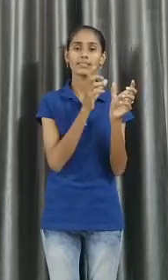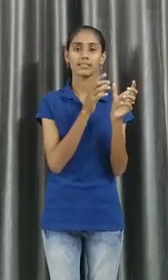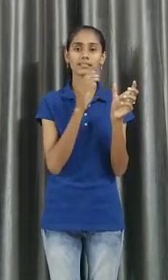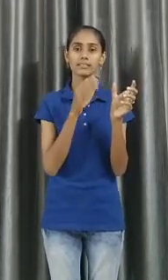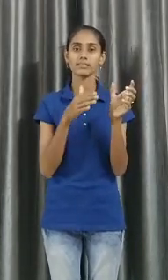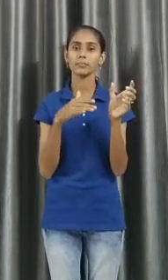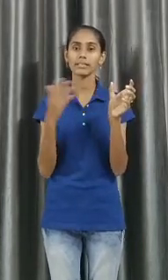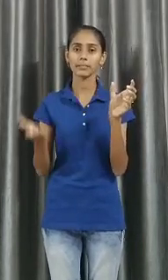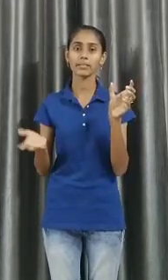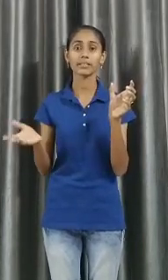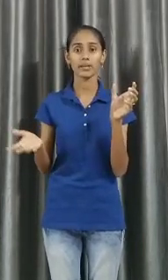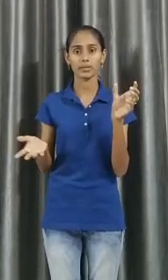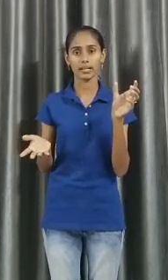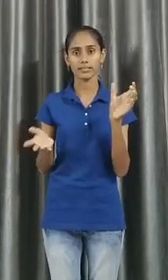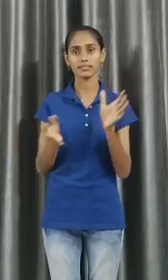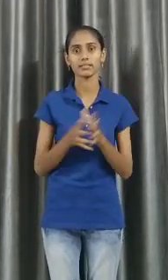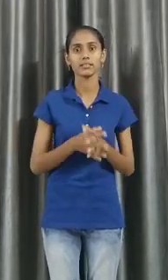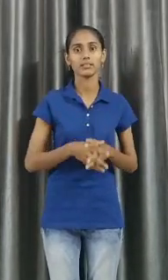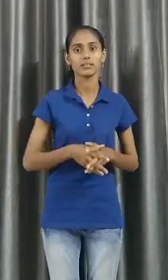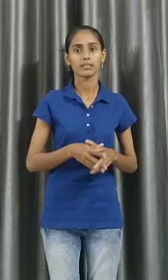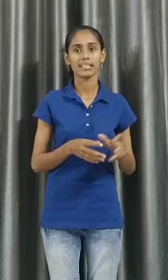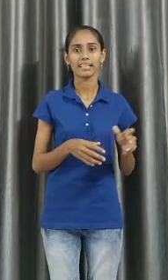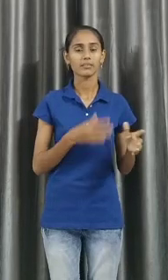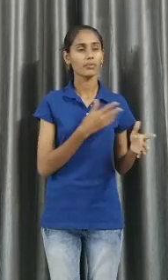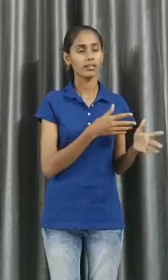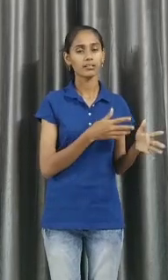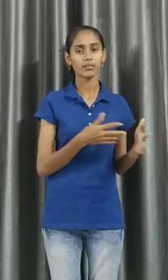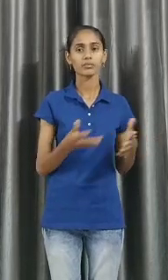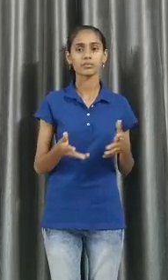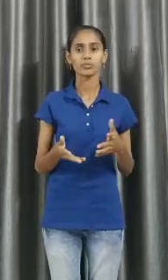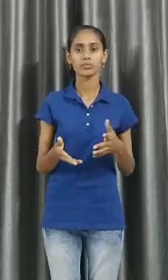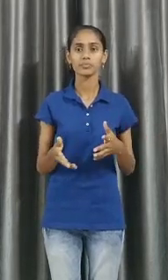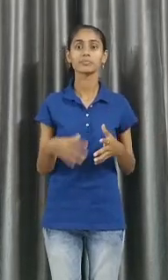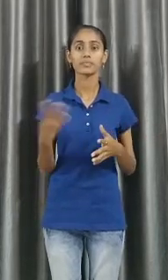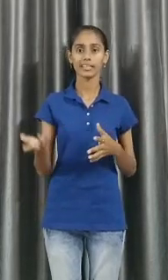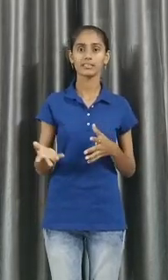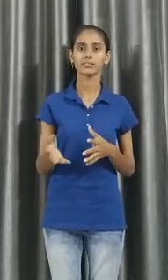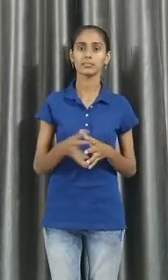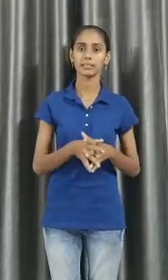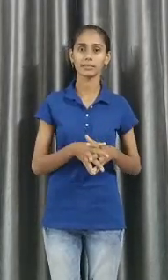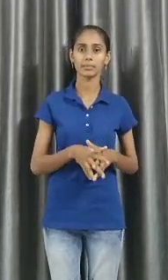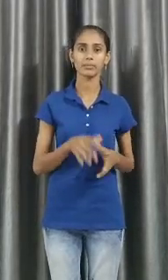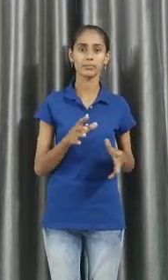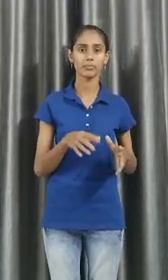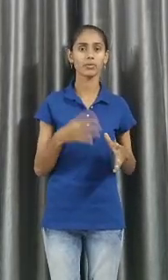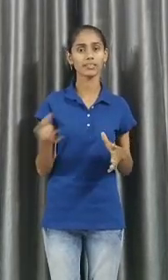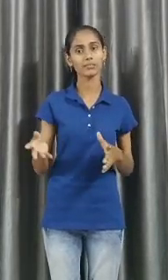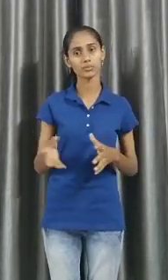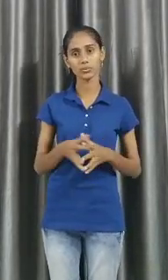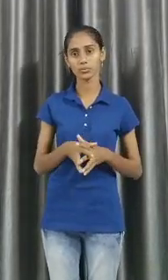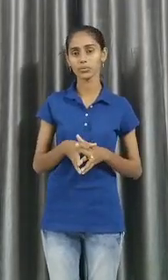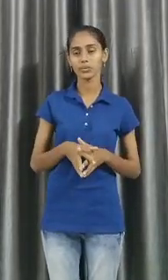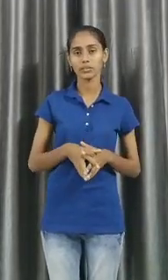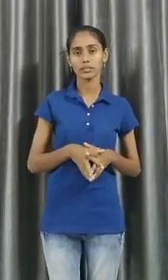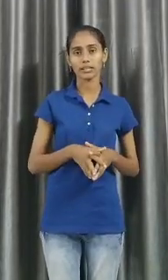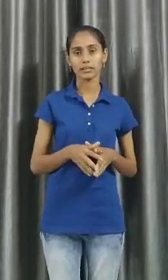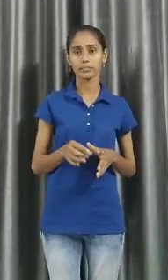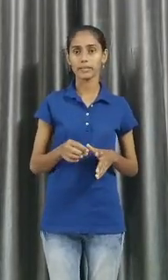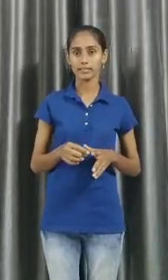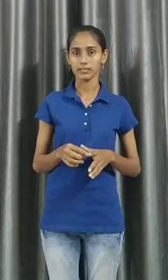base class in a multiple derived class, like one or two, then the multiple more than two